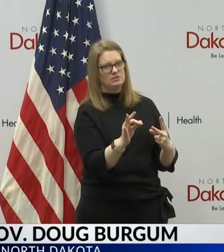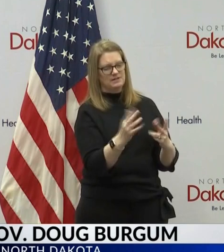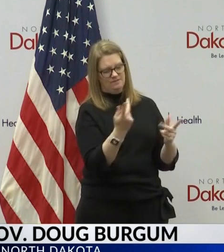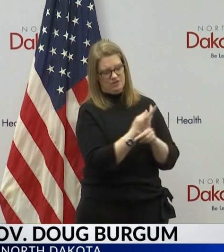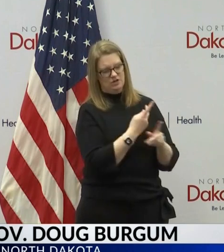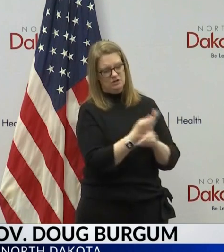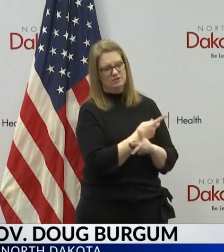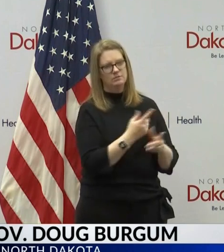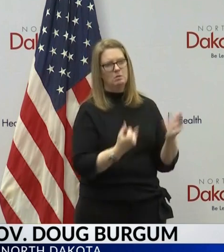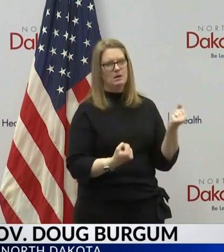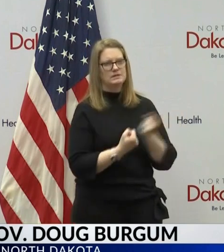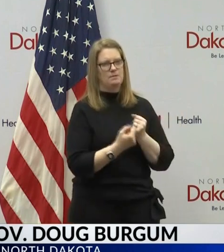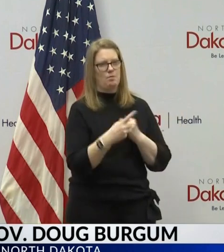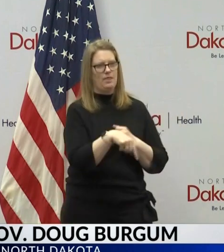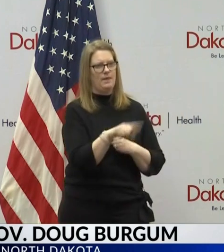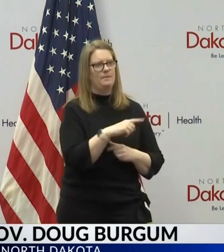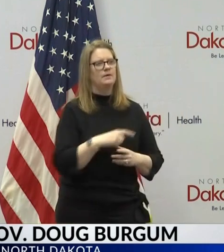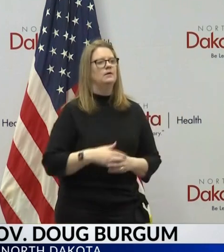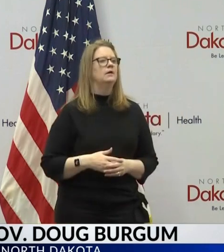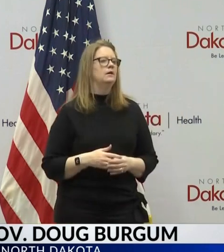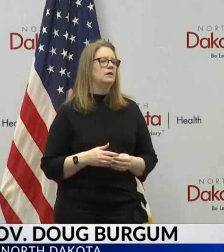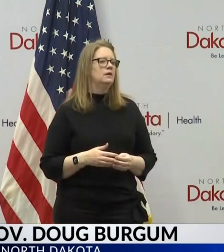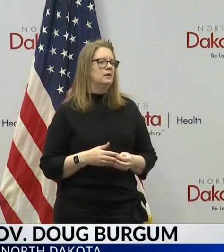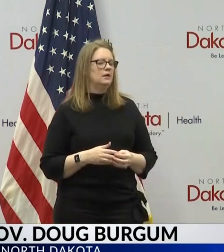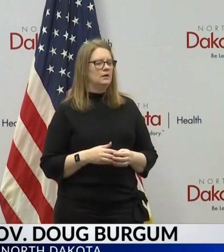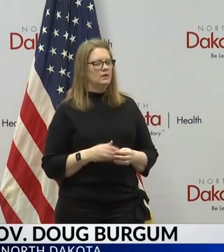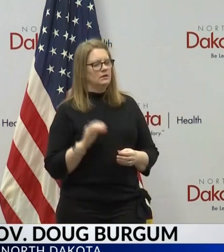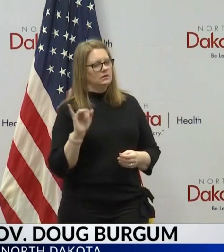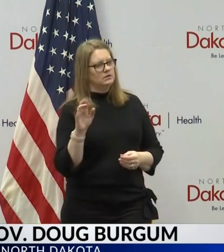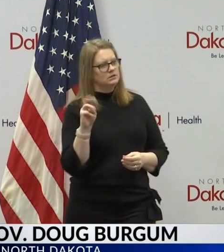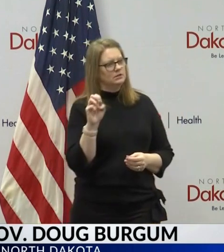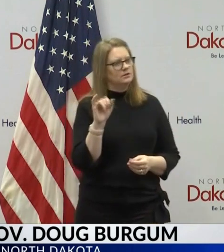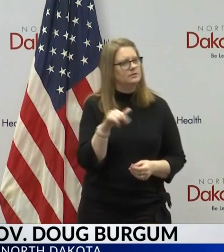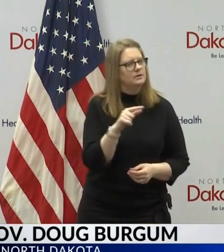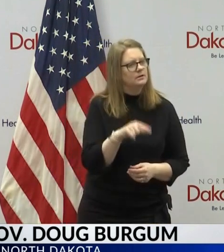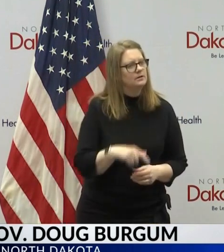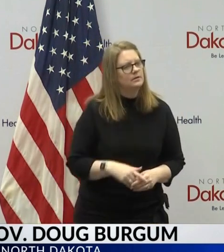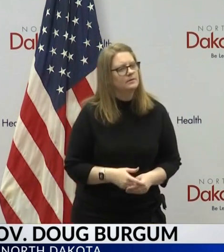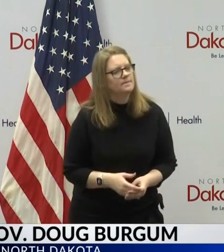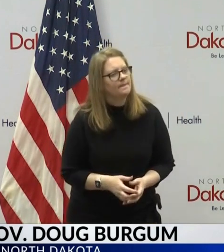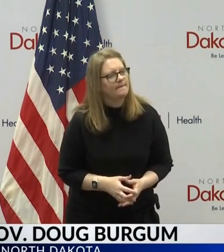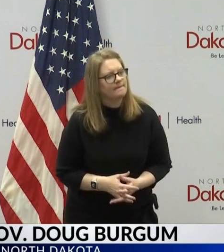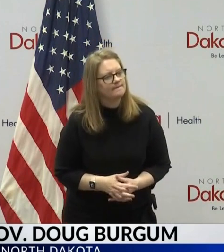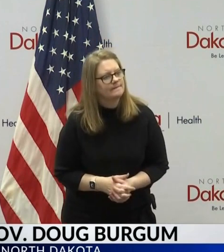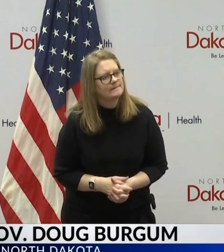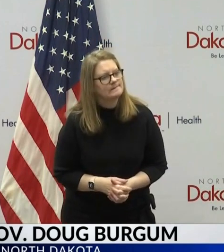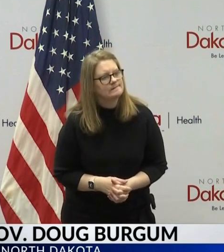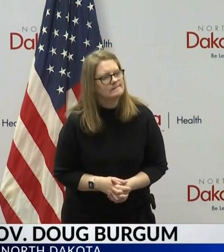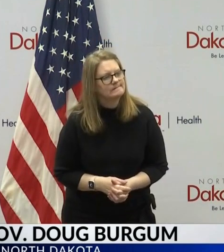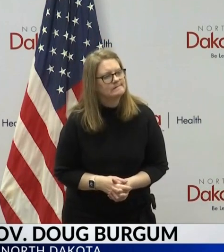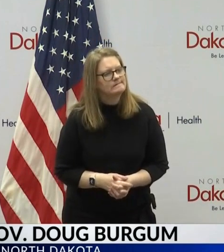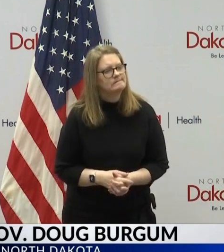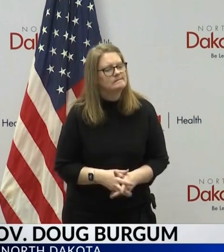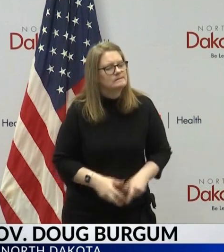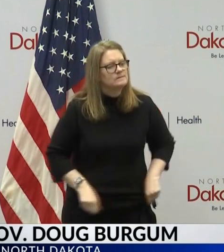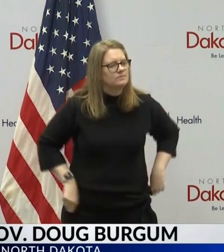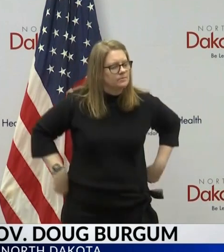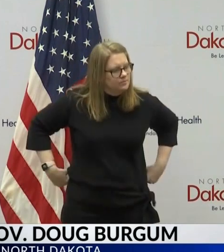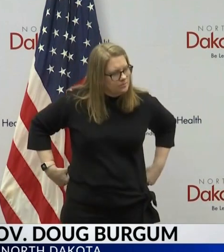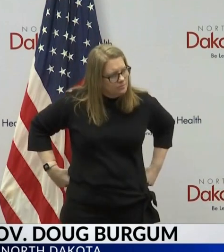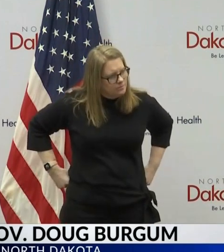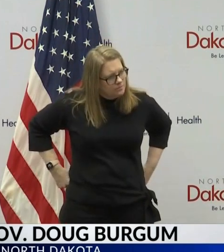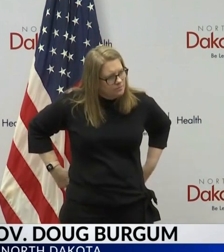we want to support them in doing that. Governor, I'm not sure how much you've been reading up on the news for our